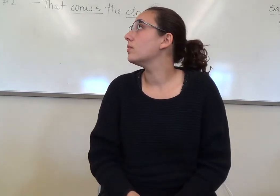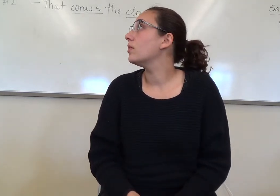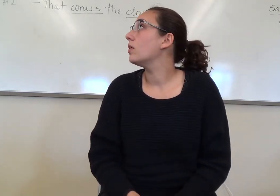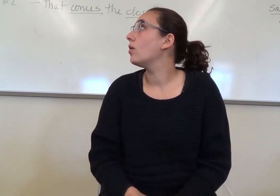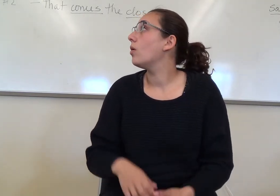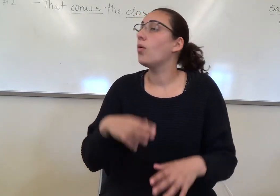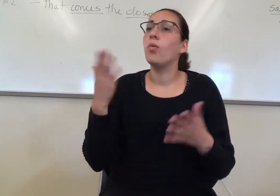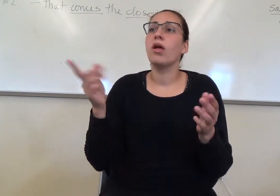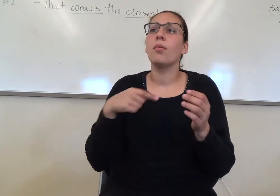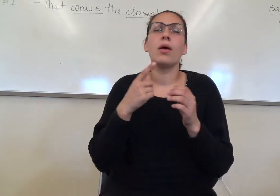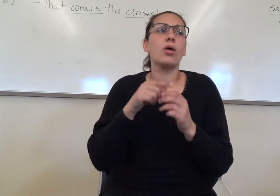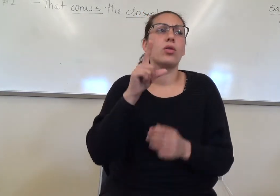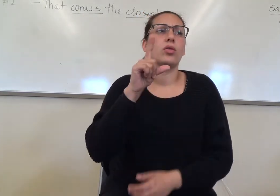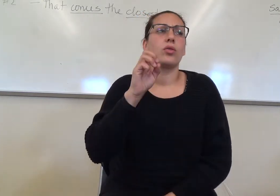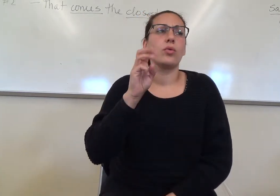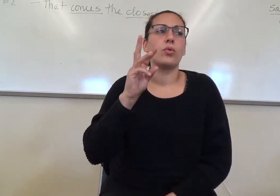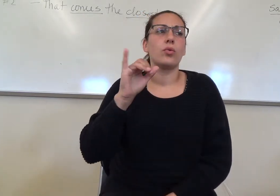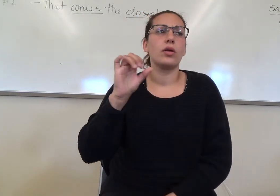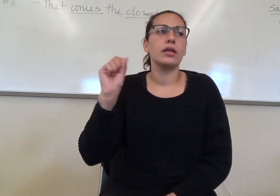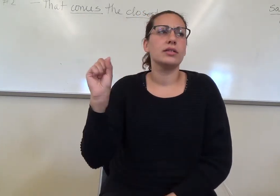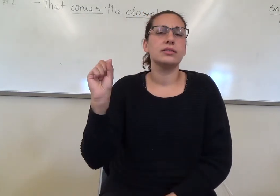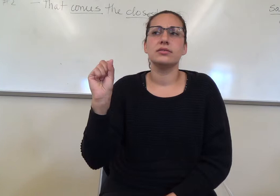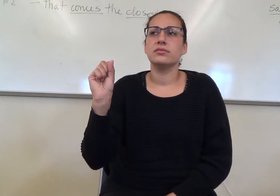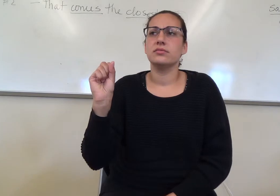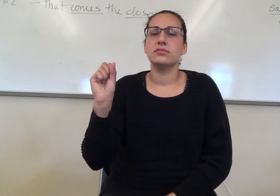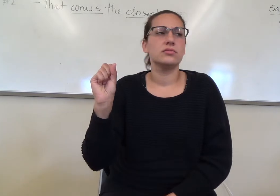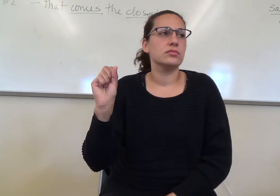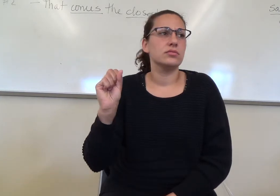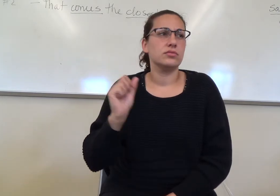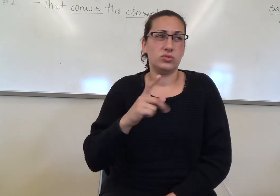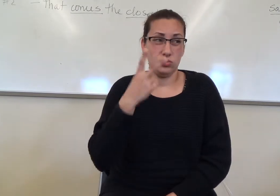Robinson. Is he mentioned throughout the whole thing?